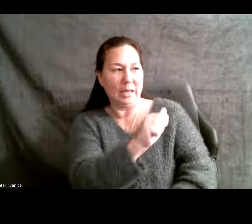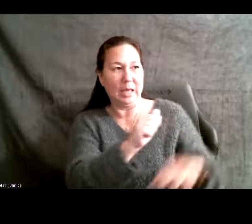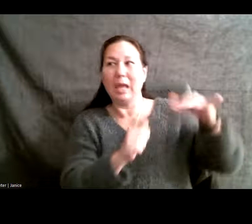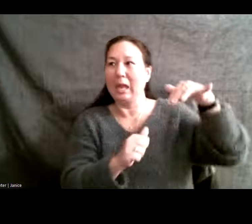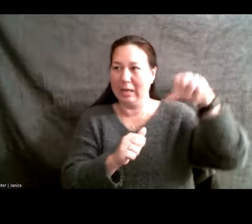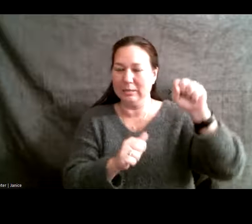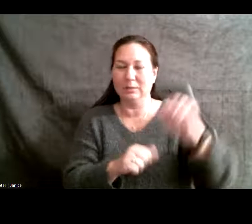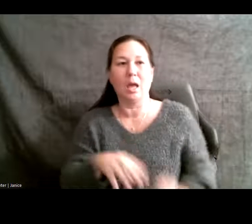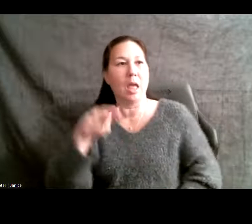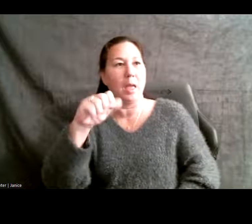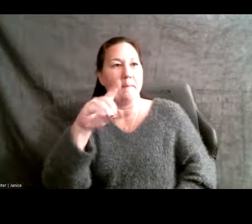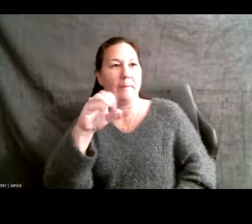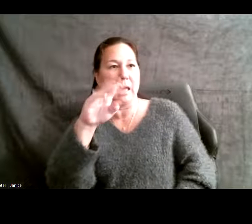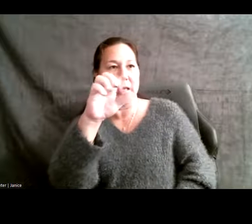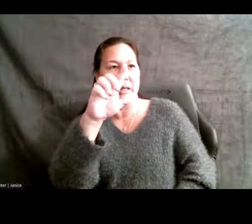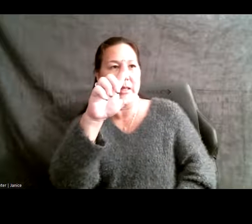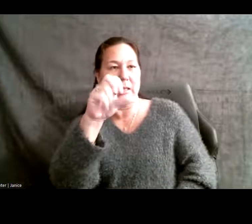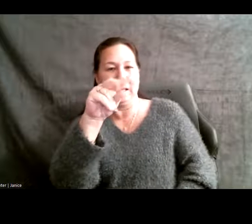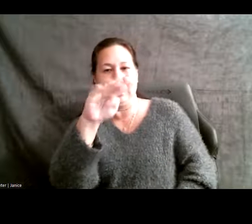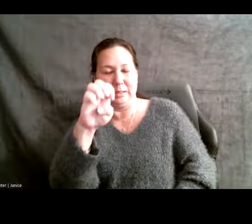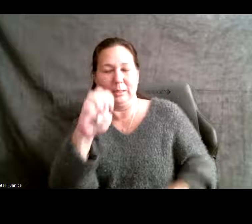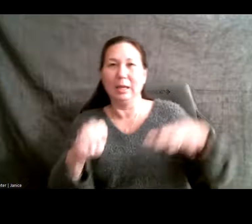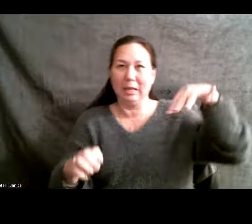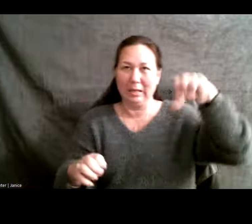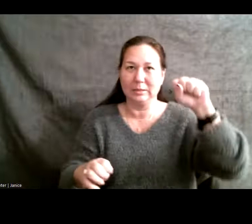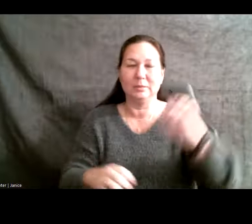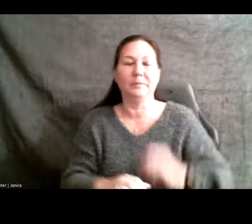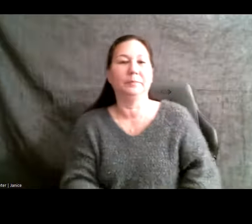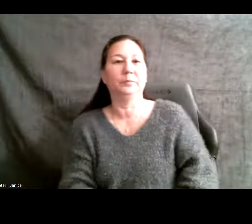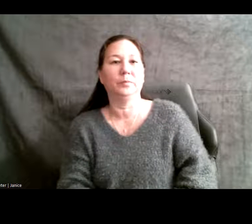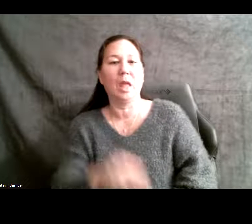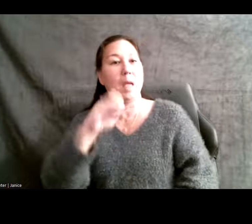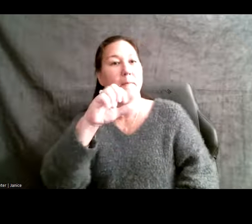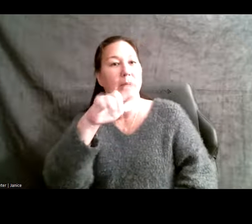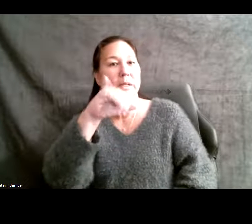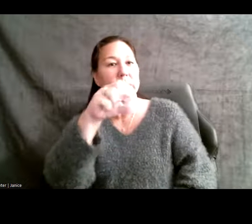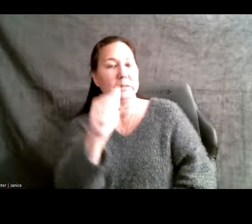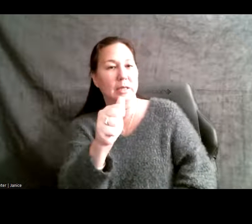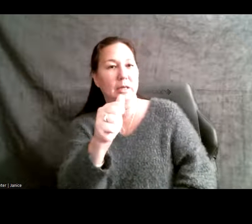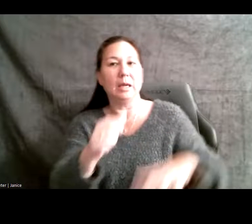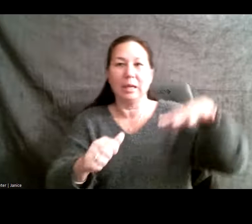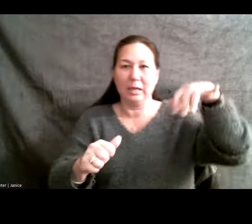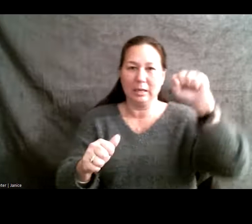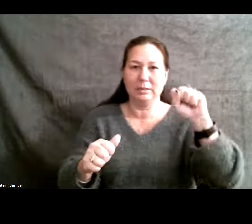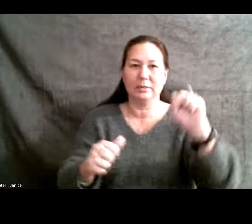Madeline, Yes. Melissa, Yes.